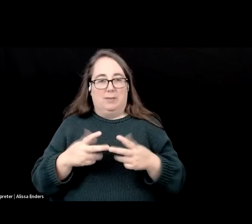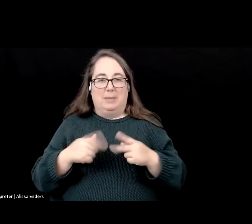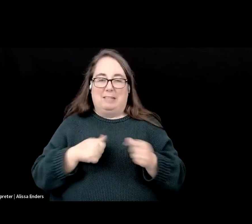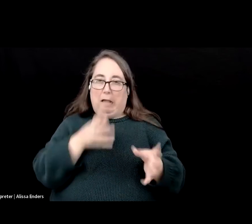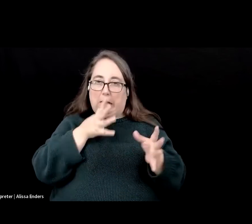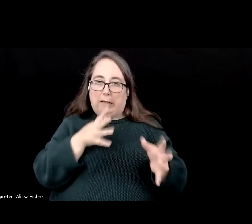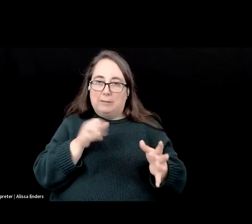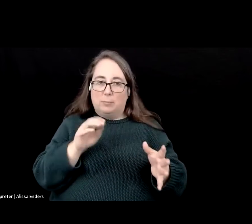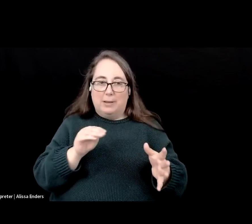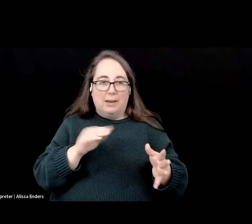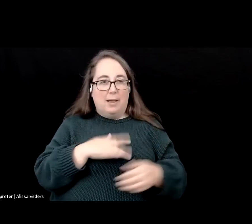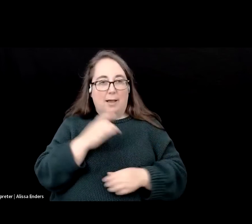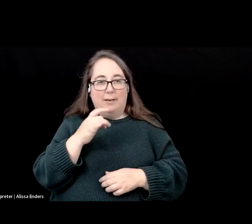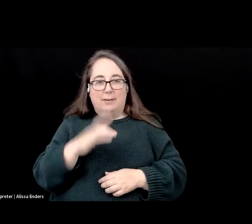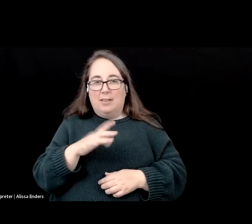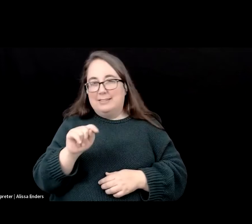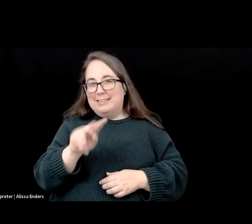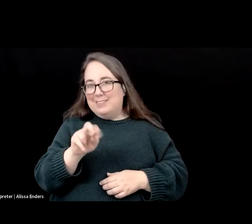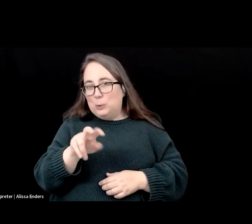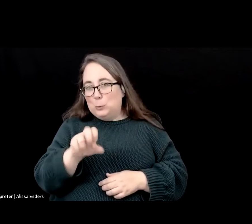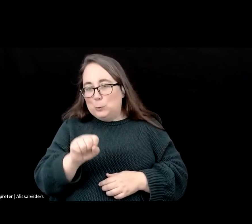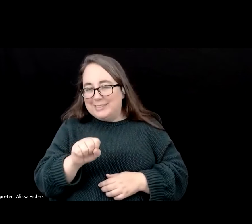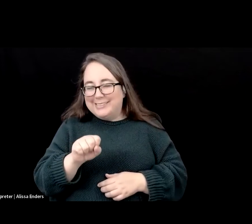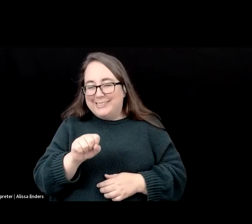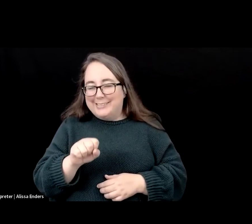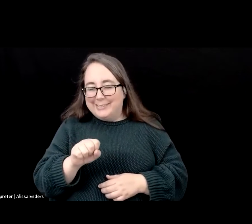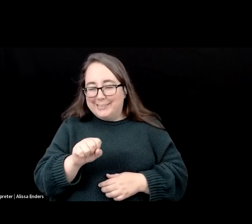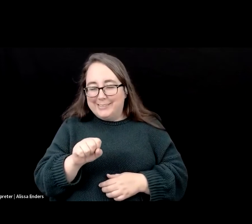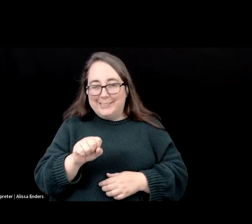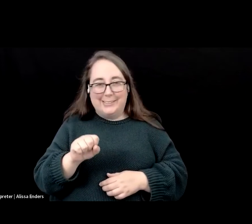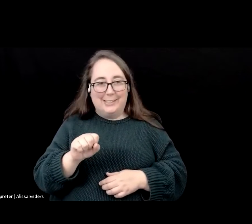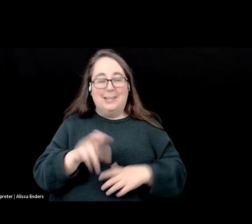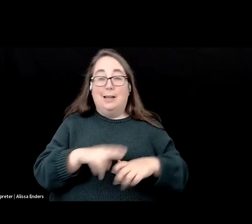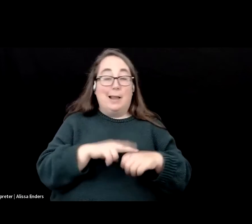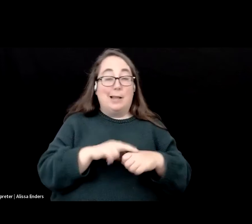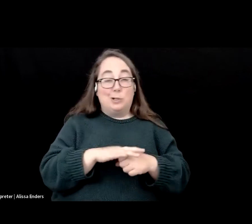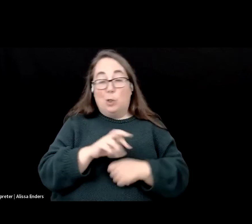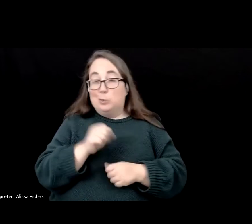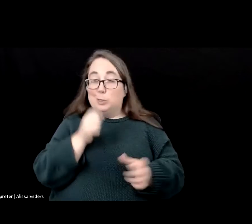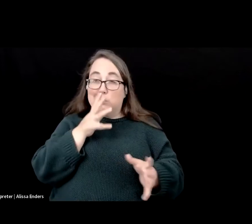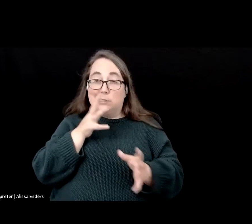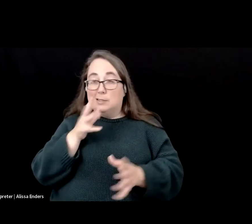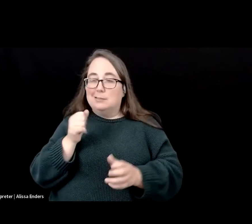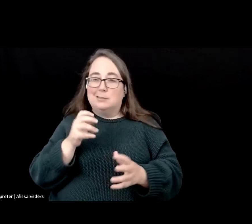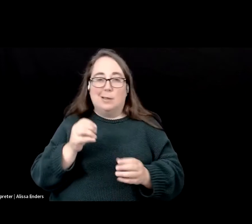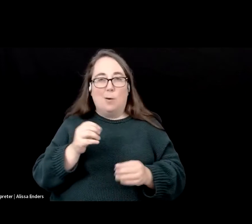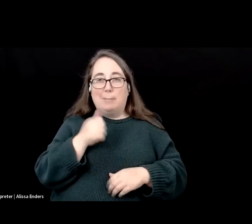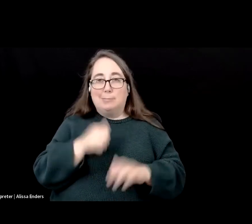media. I don't like television news, national or local. So I'm just, you know, I want to be a hermit.